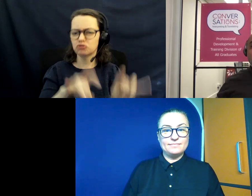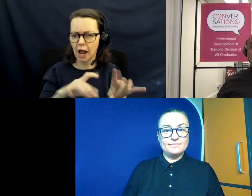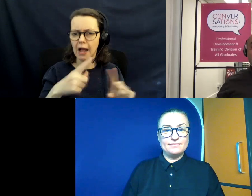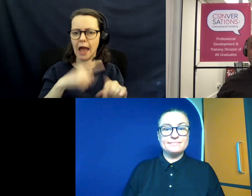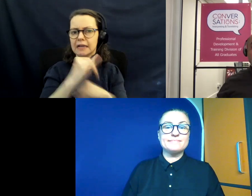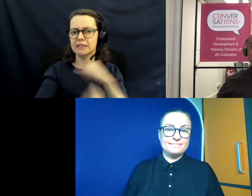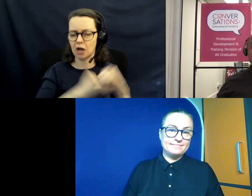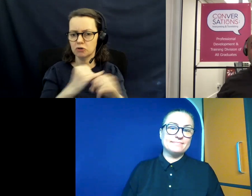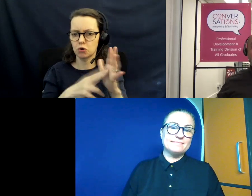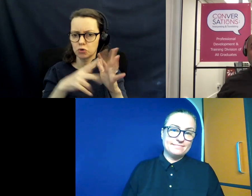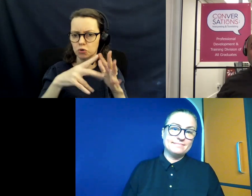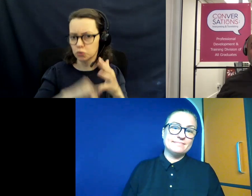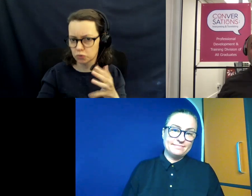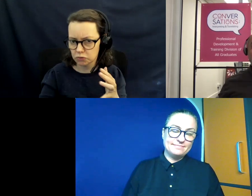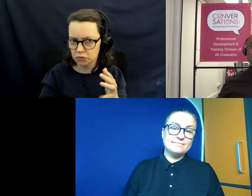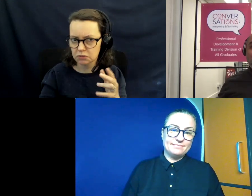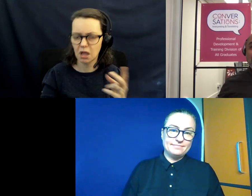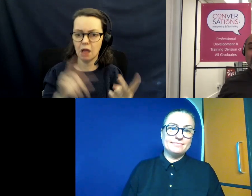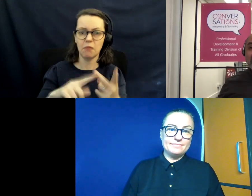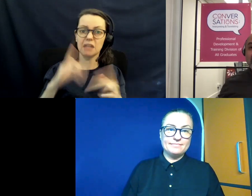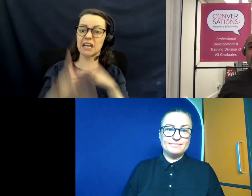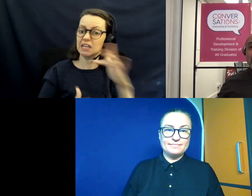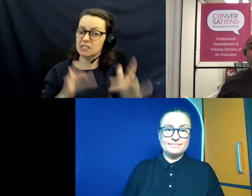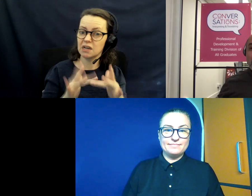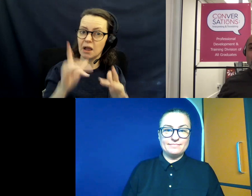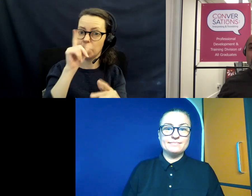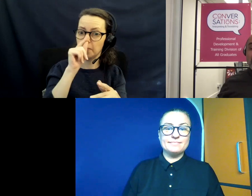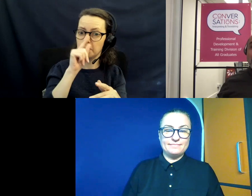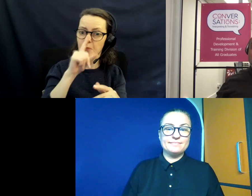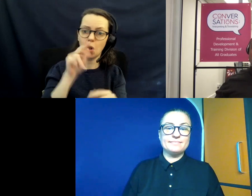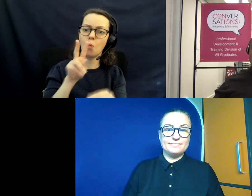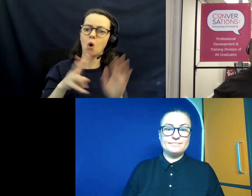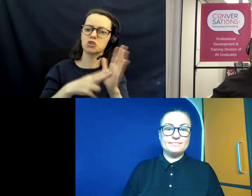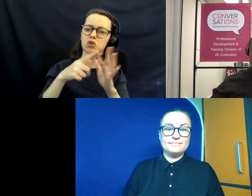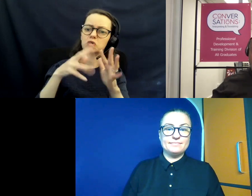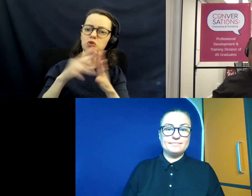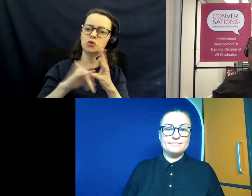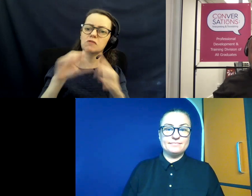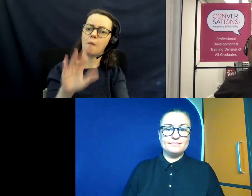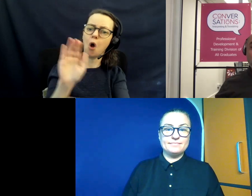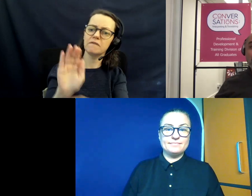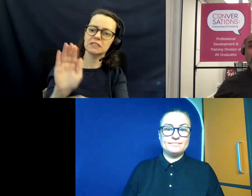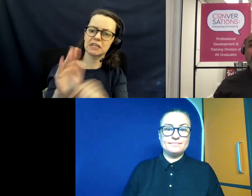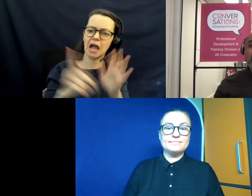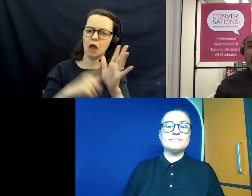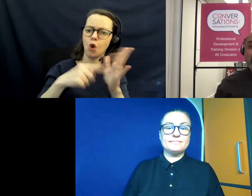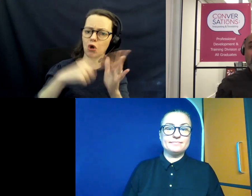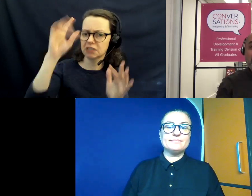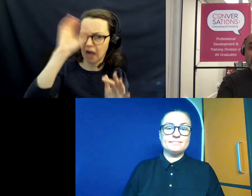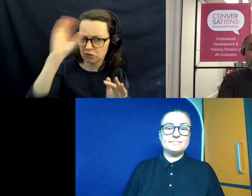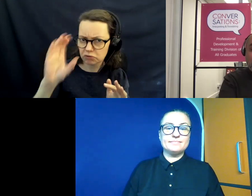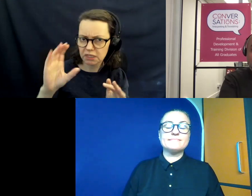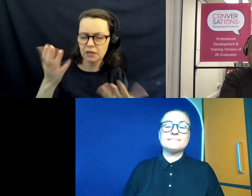If you think about the internet, people can access news in their load countries or, in